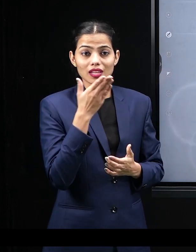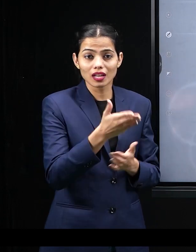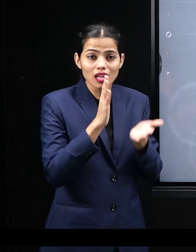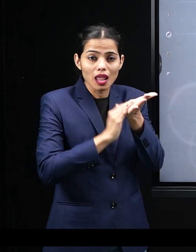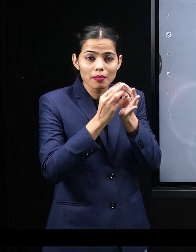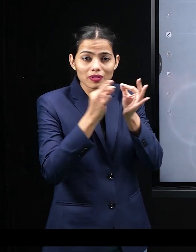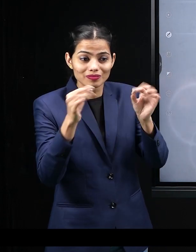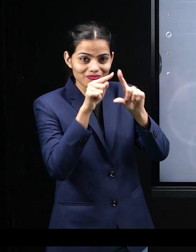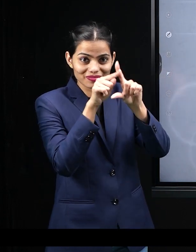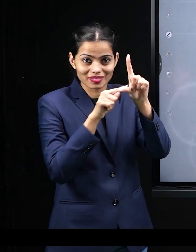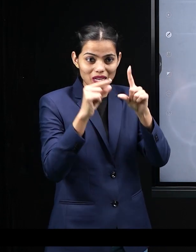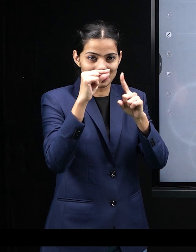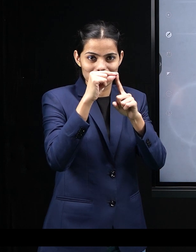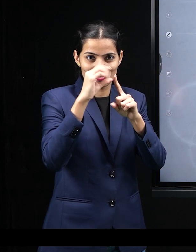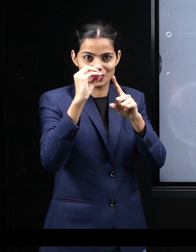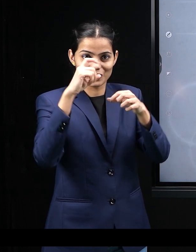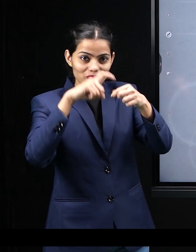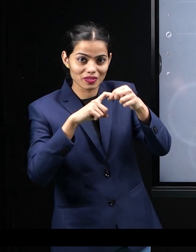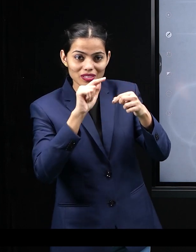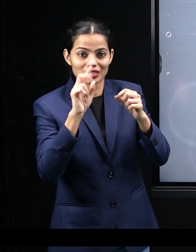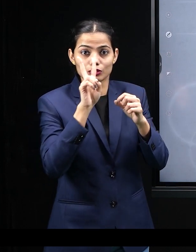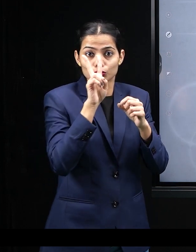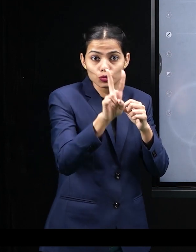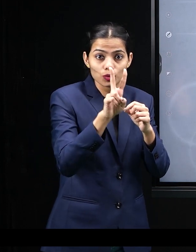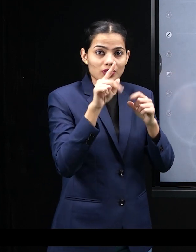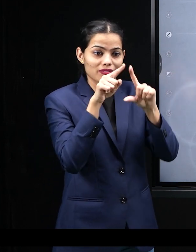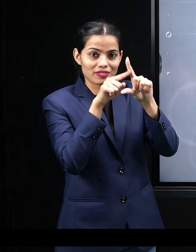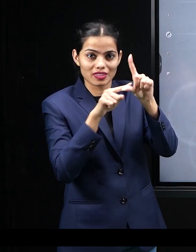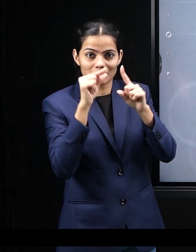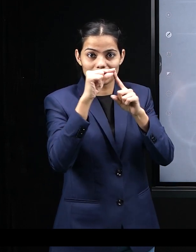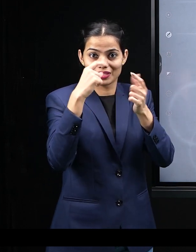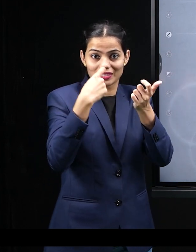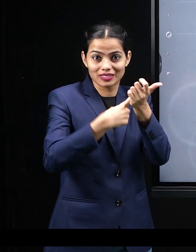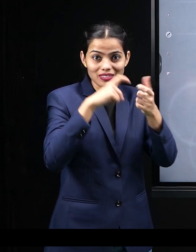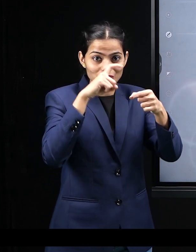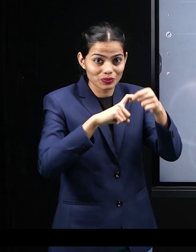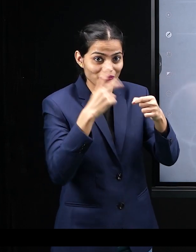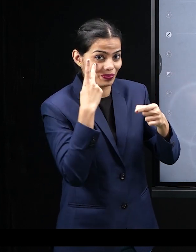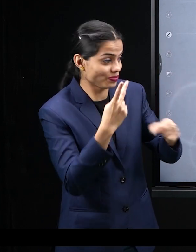In the figure, angle POQ is equal to twice of angle PRQ.